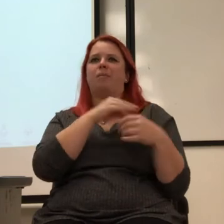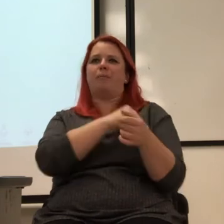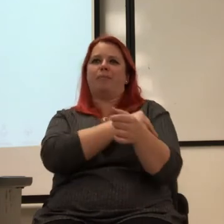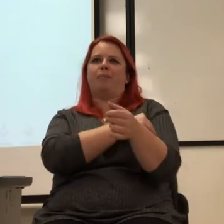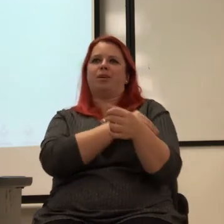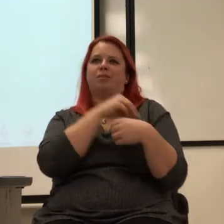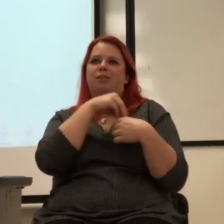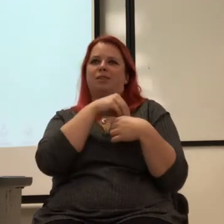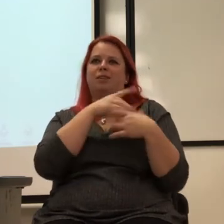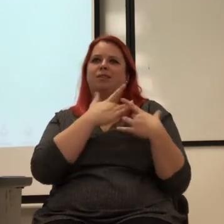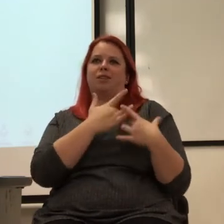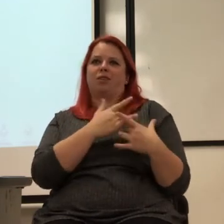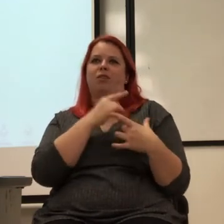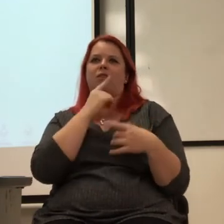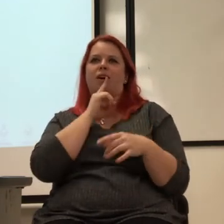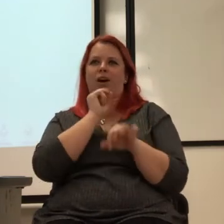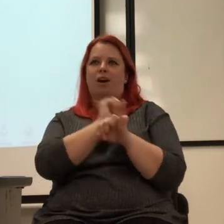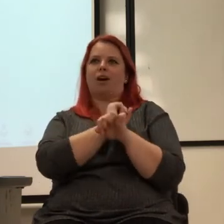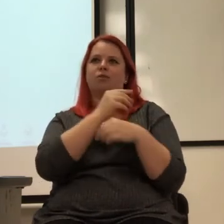heart, the true muscle.